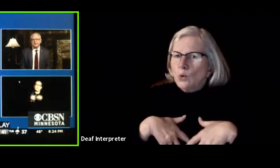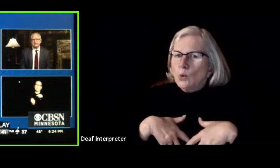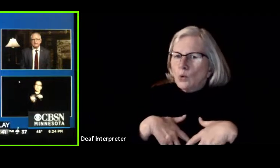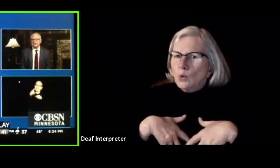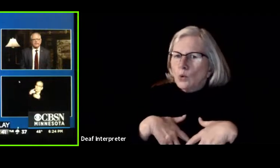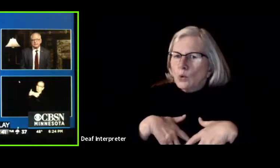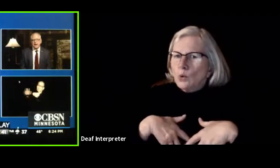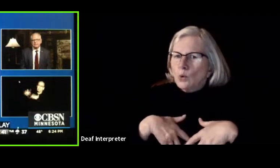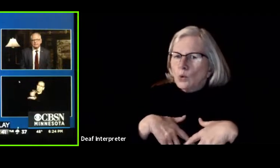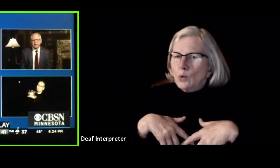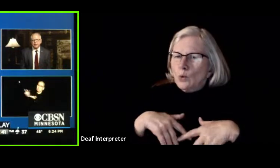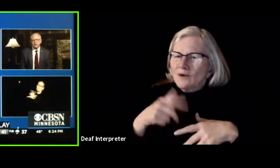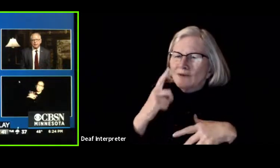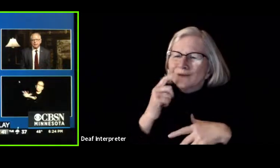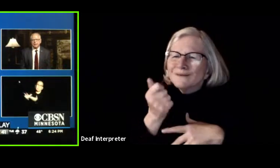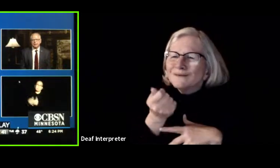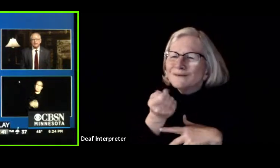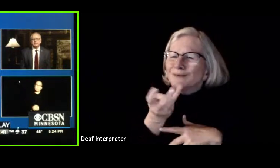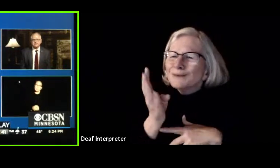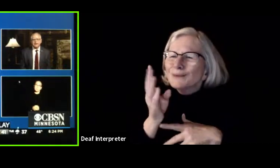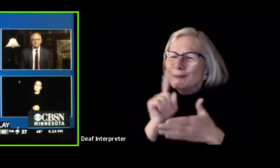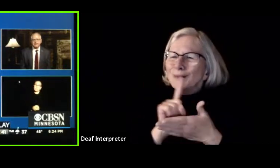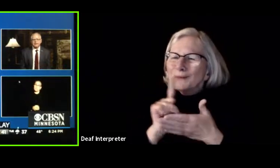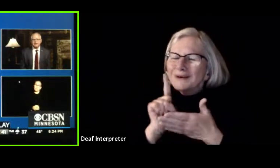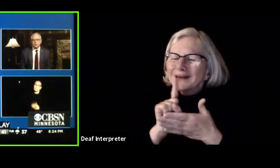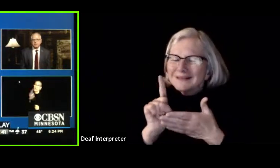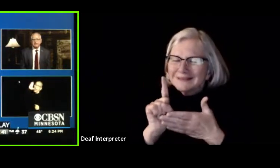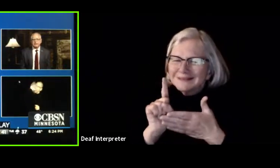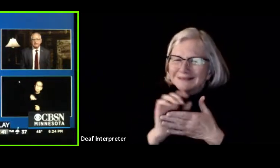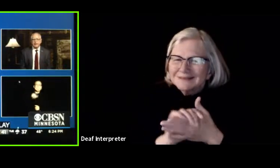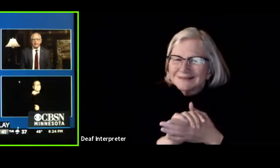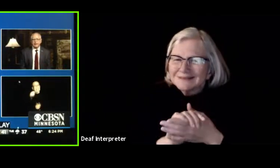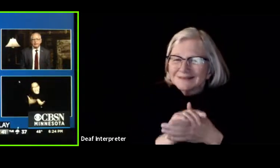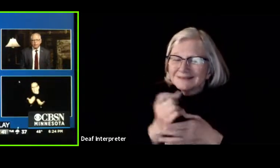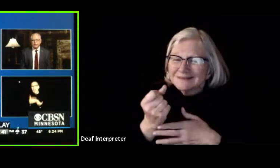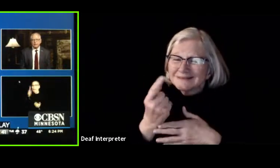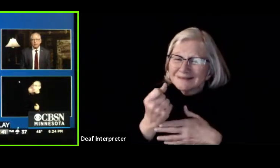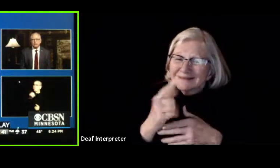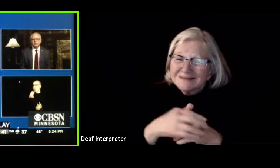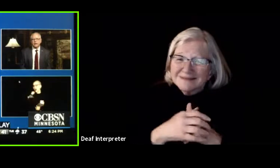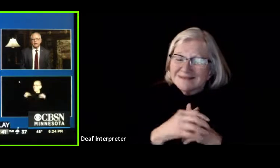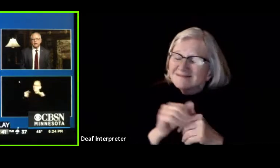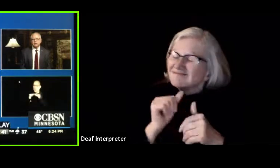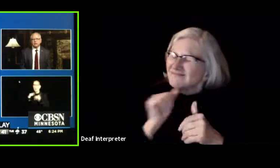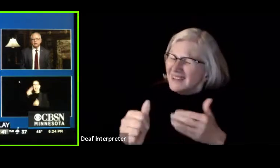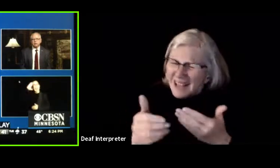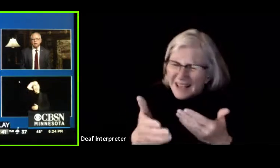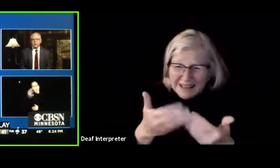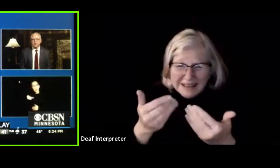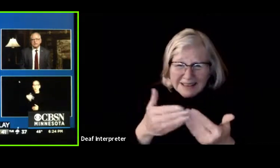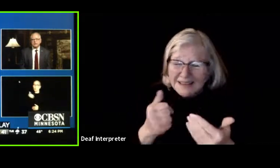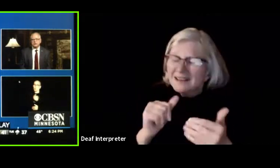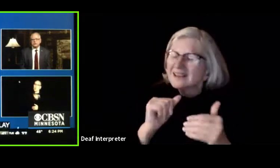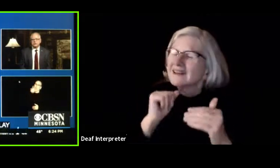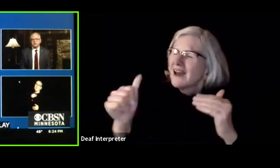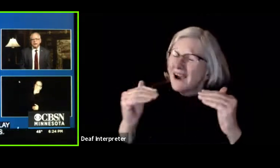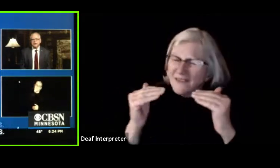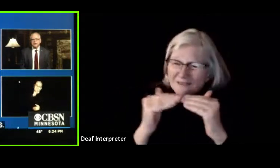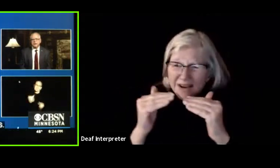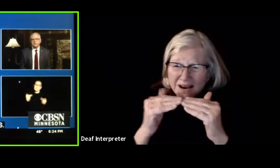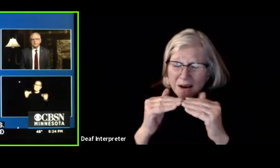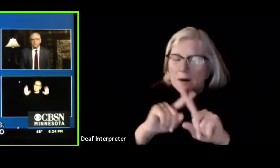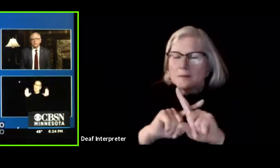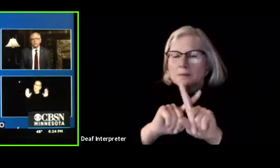not easy and it's not fair, but it's a sacrifice that we need to make. If we don't do that and we continue to